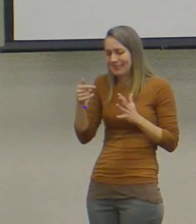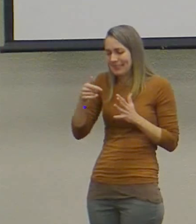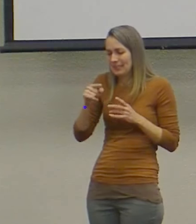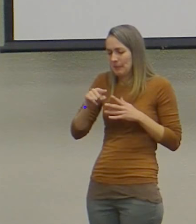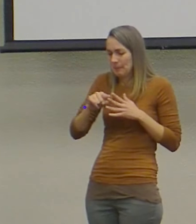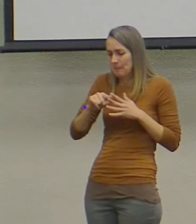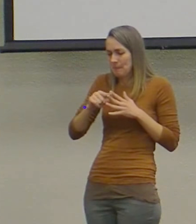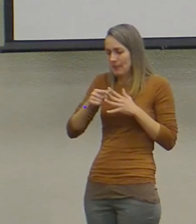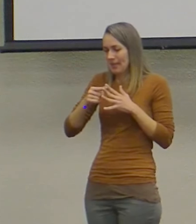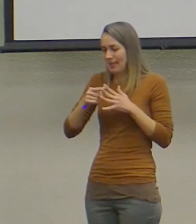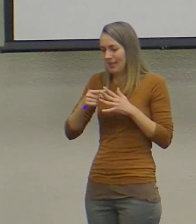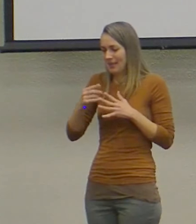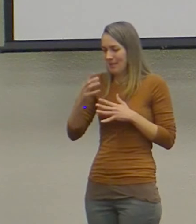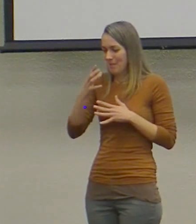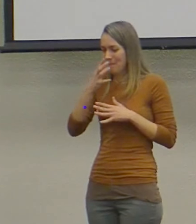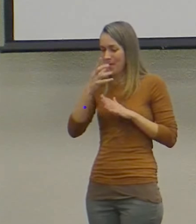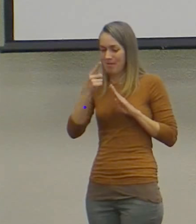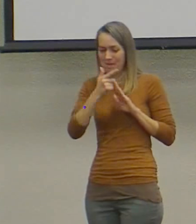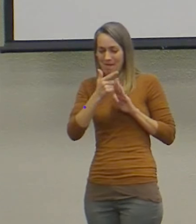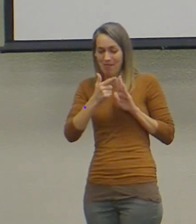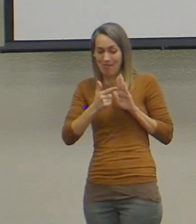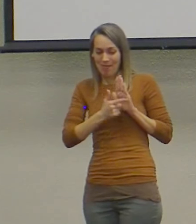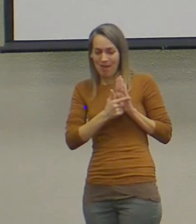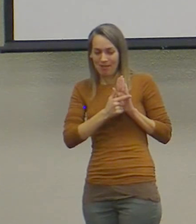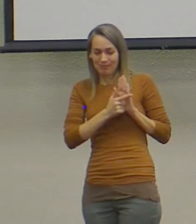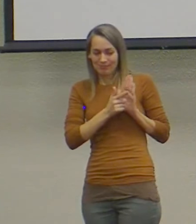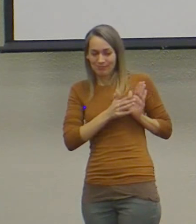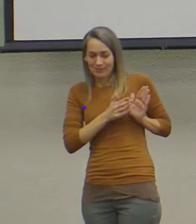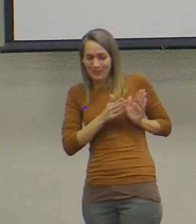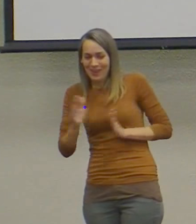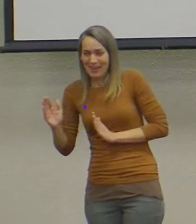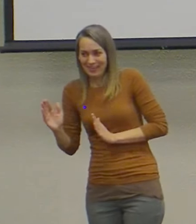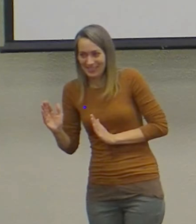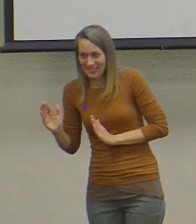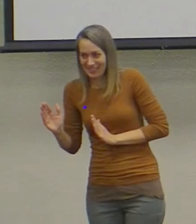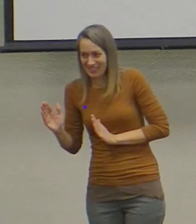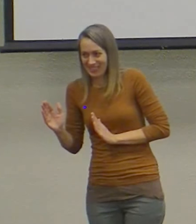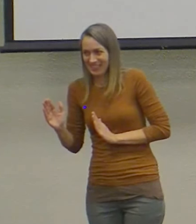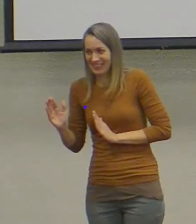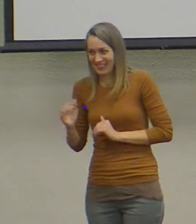the mother-in-law strategy. Okay? Now,